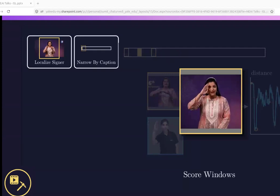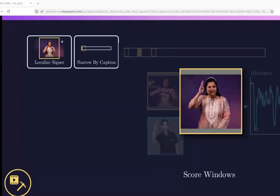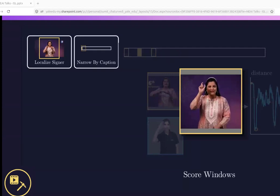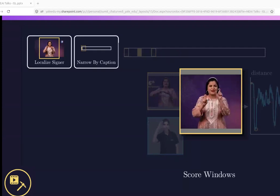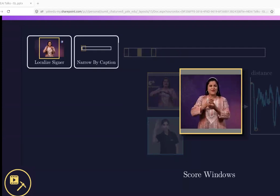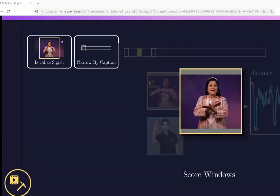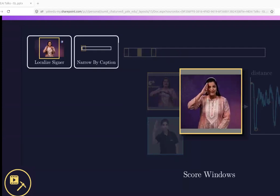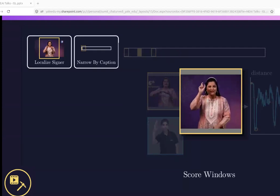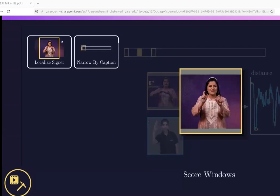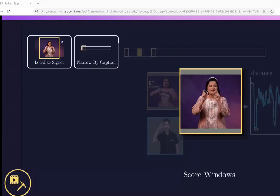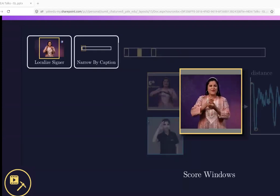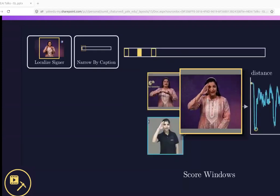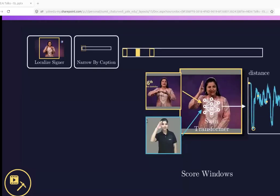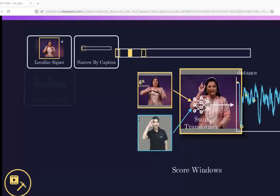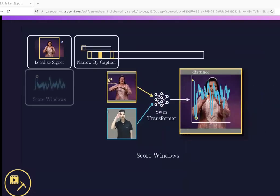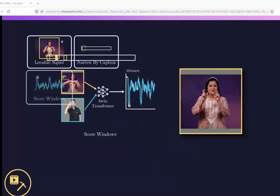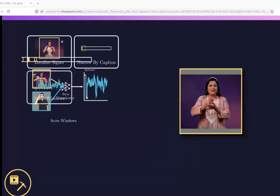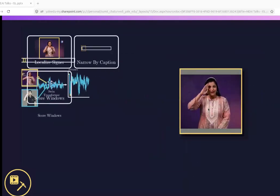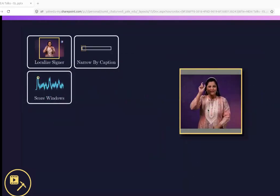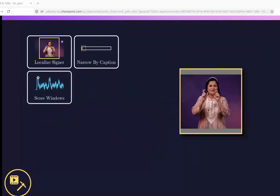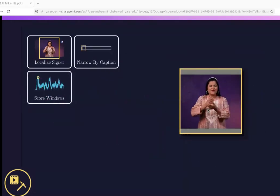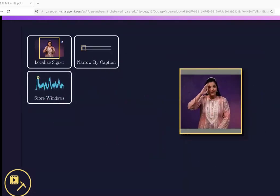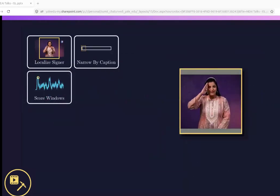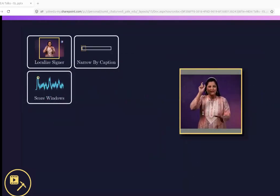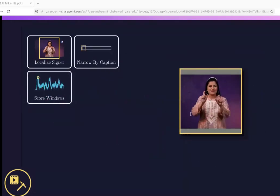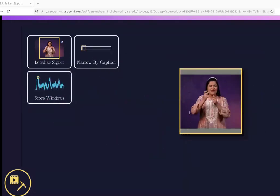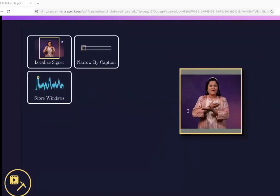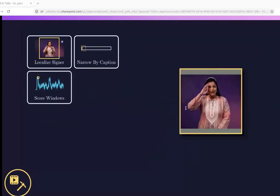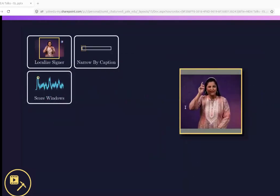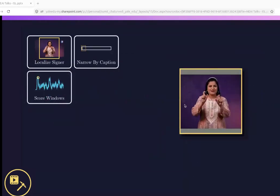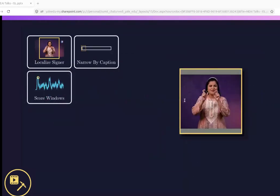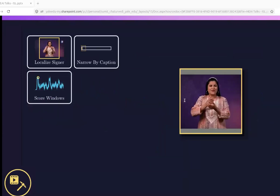picked out a candidate which is doing the sign of hello.